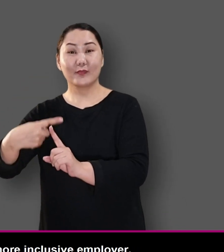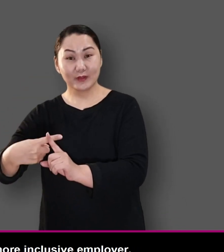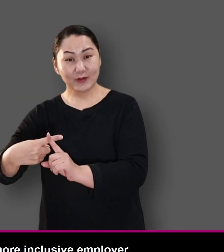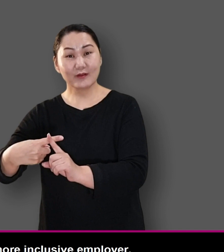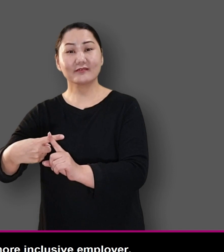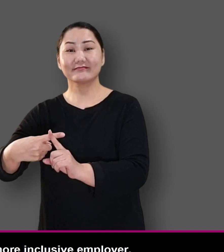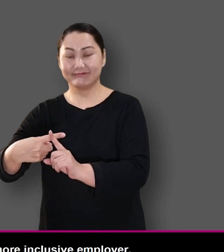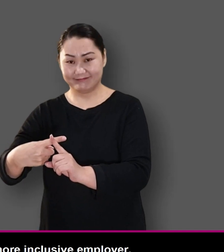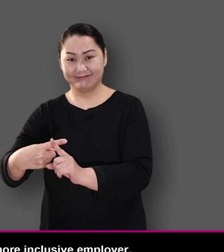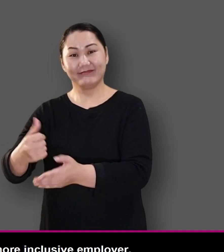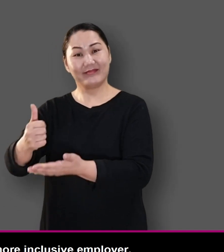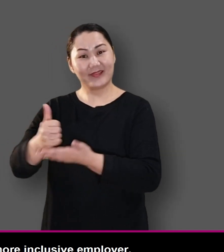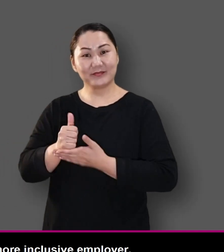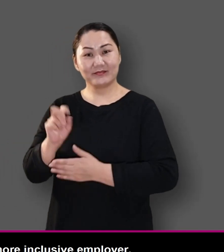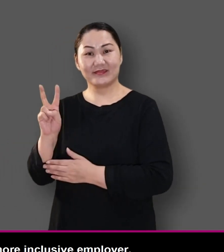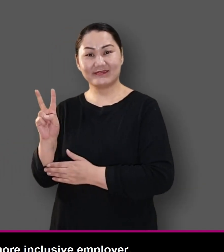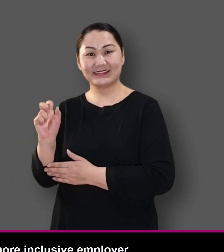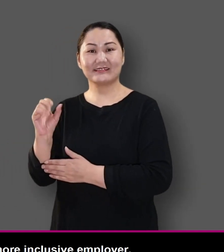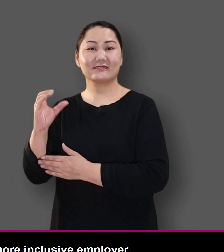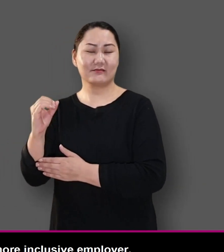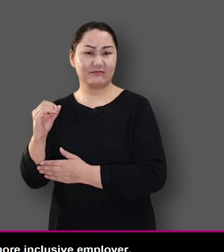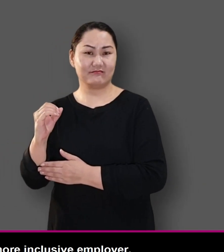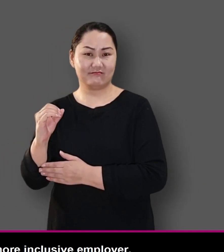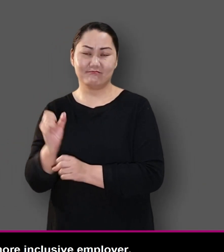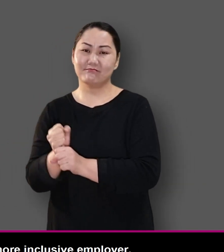and to become a more inclusive employer.